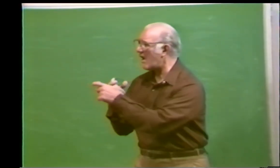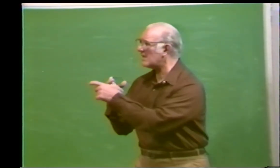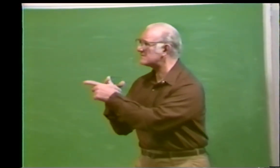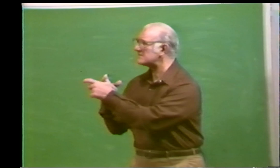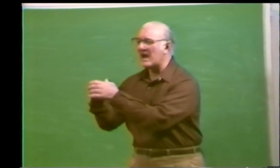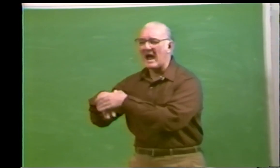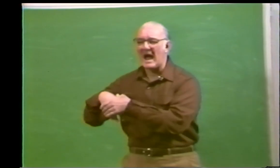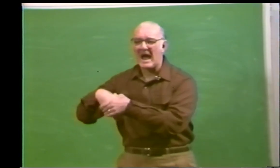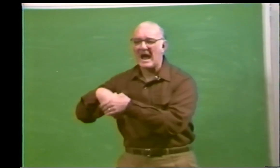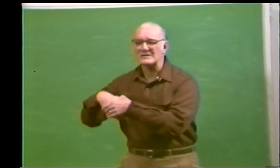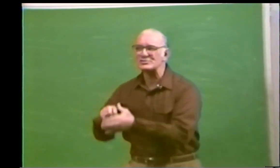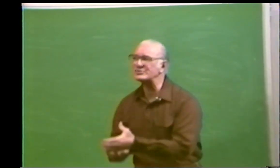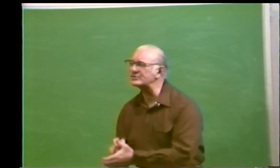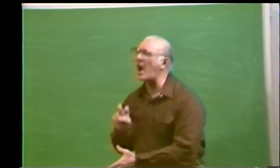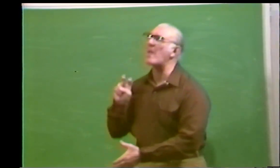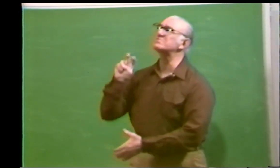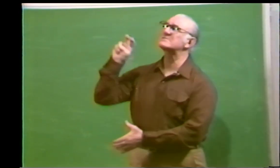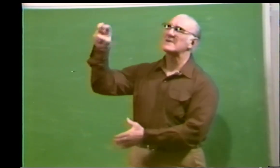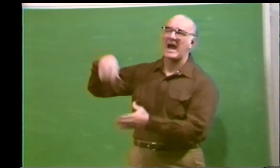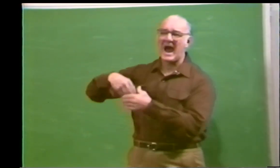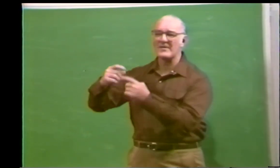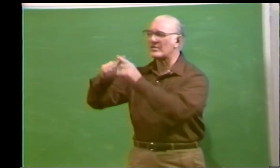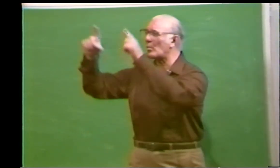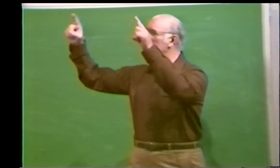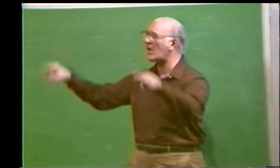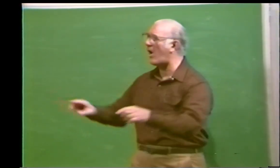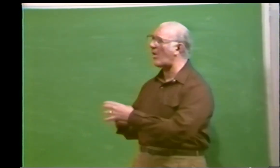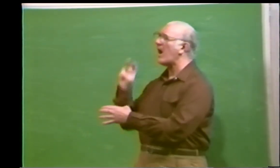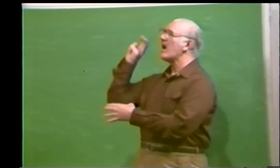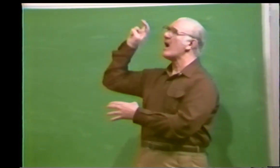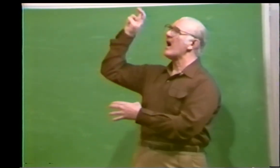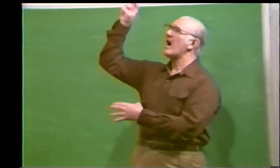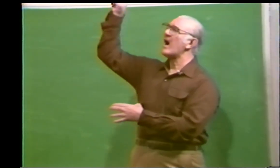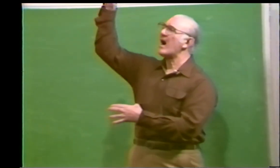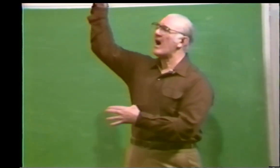runs, jumps out of the window,